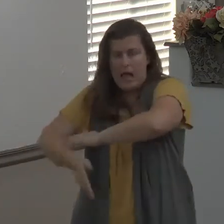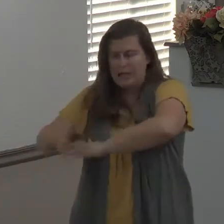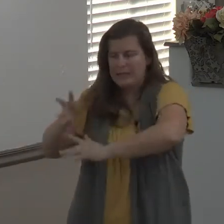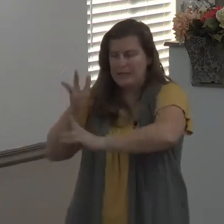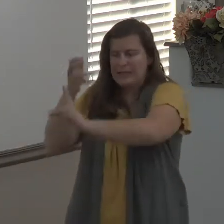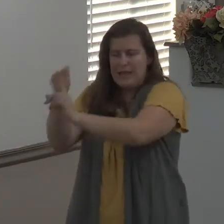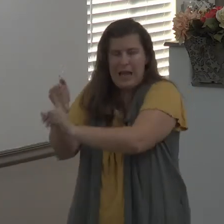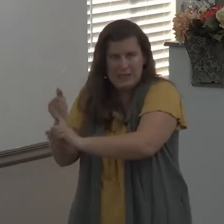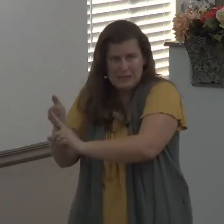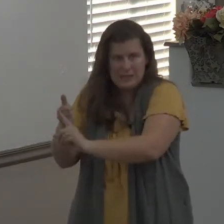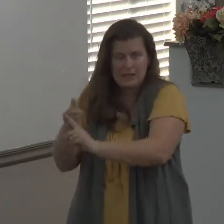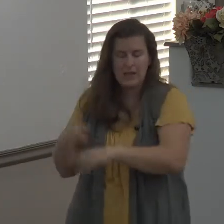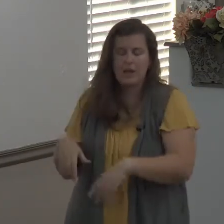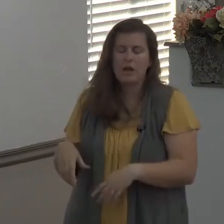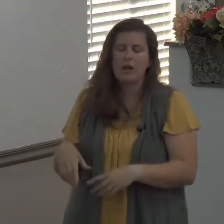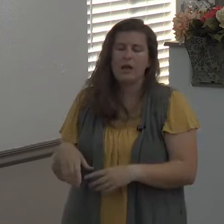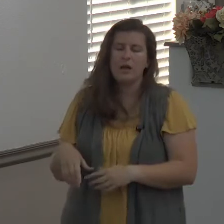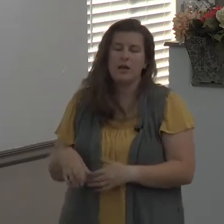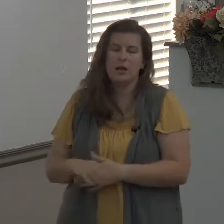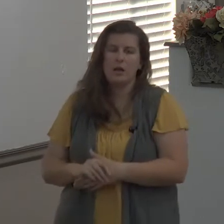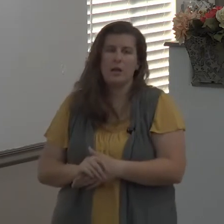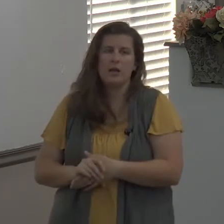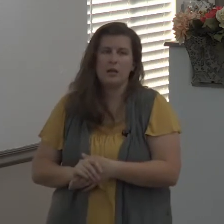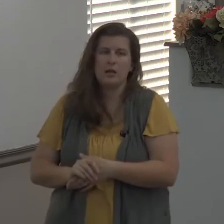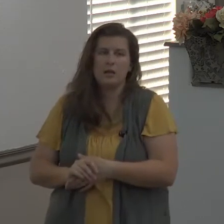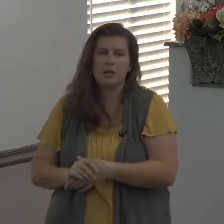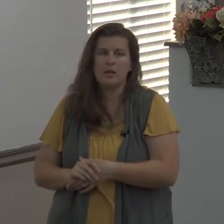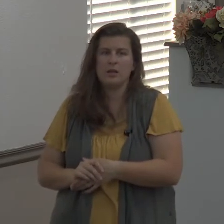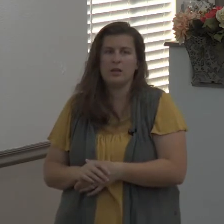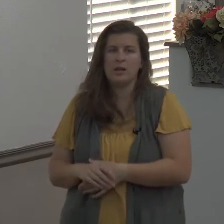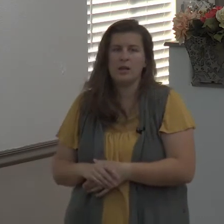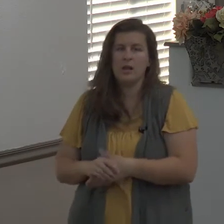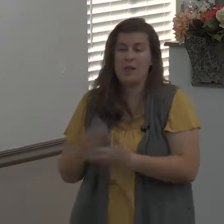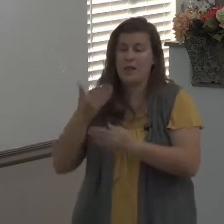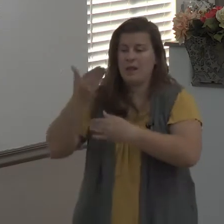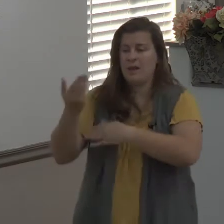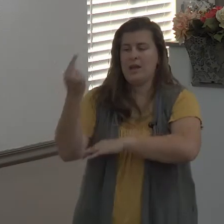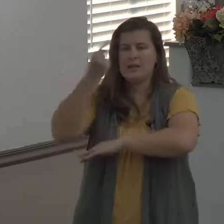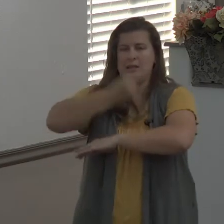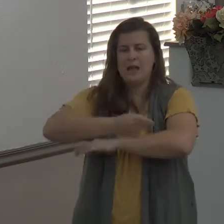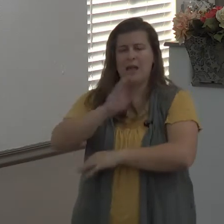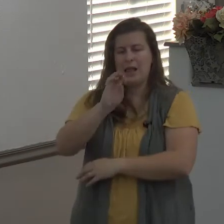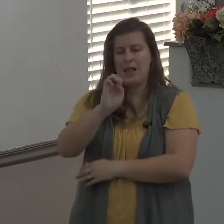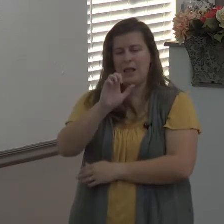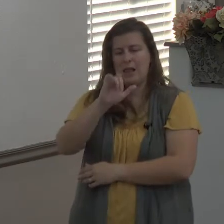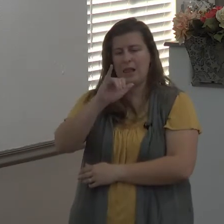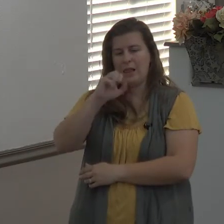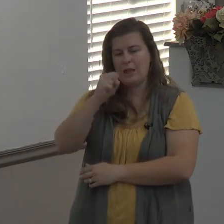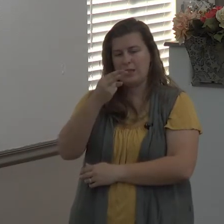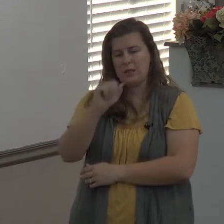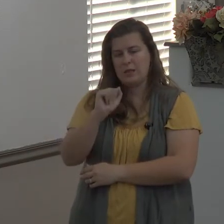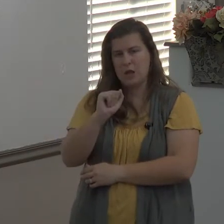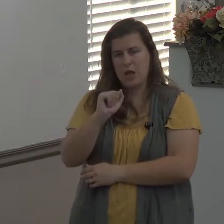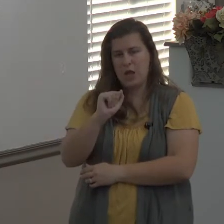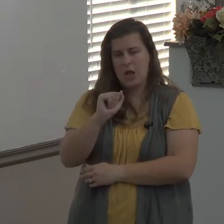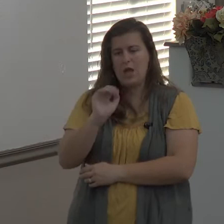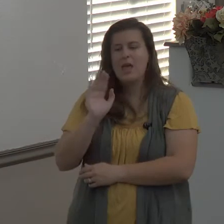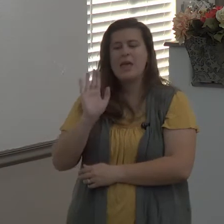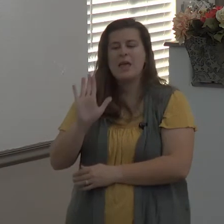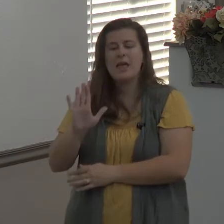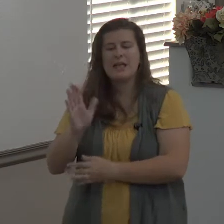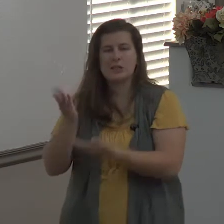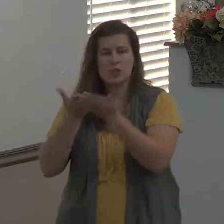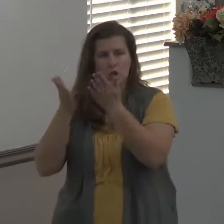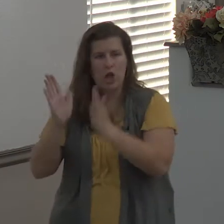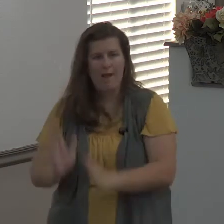the city. He goes in by night. Spiritual wickedness in dark places. He goes in by night. He surrounds the